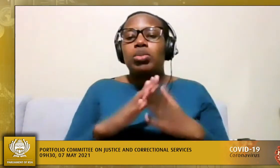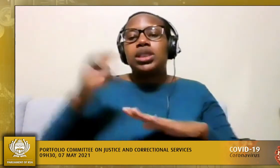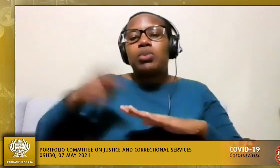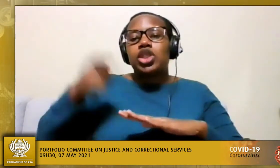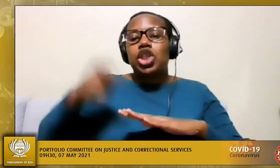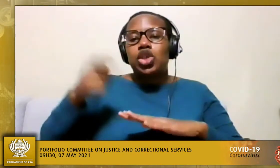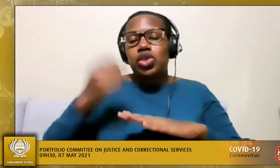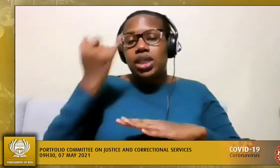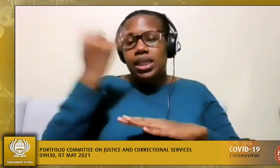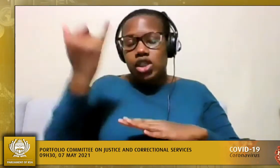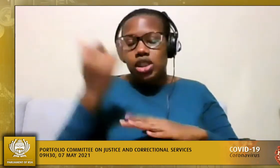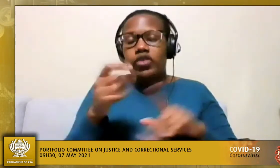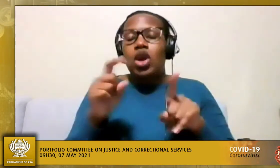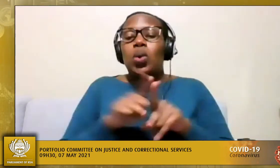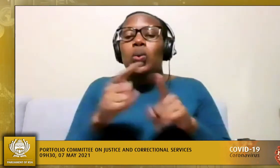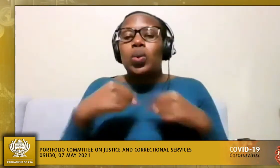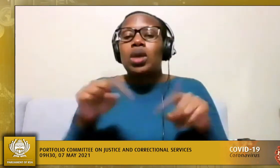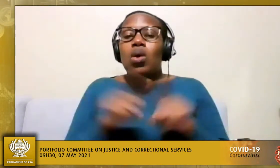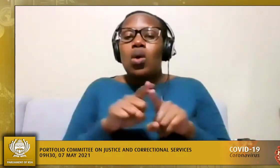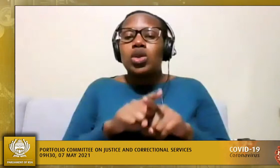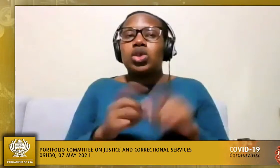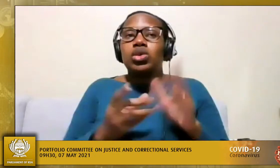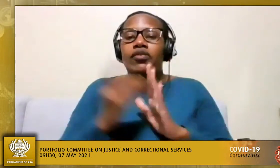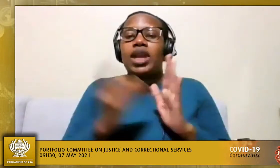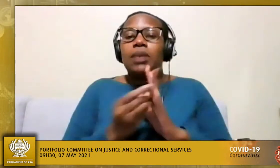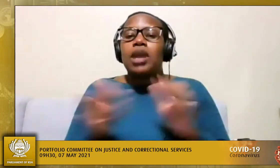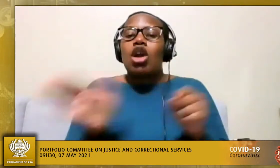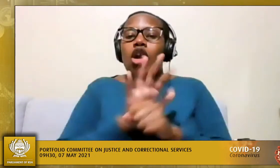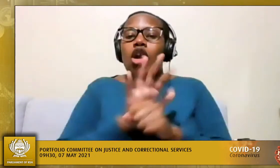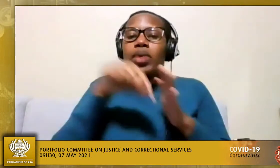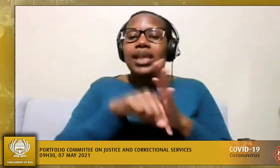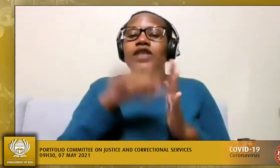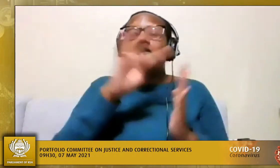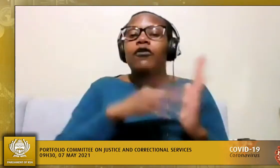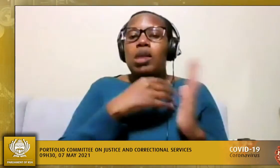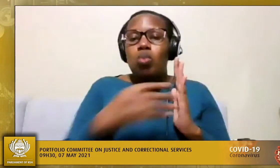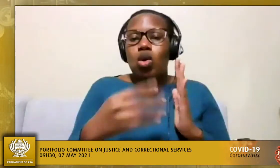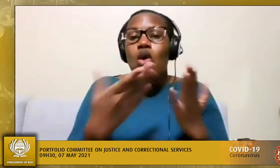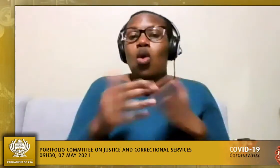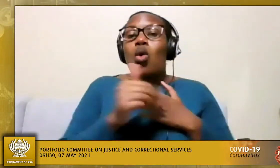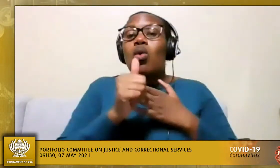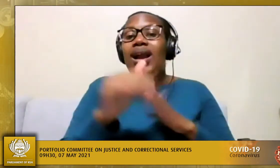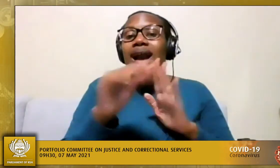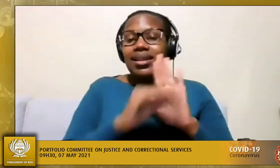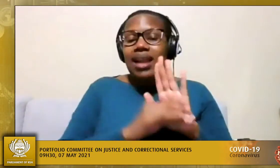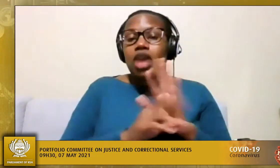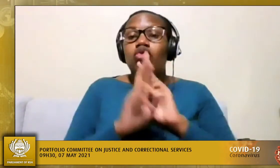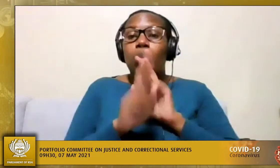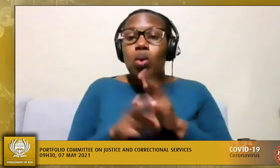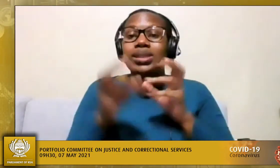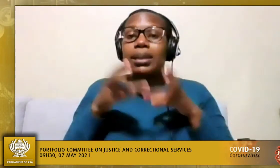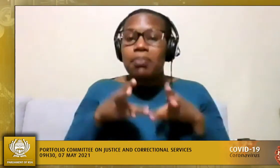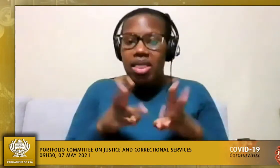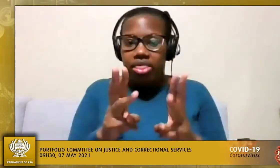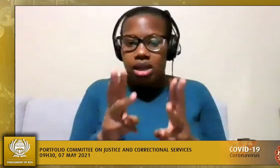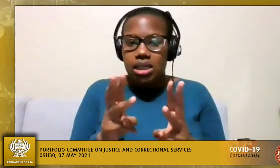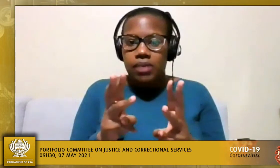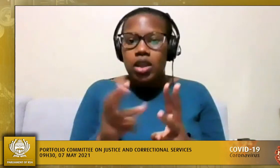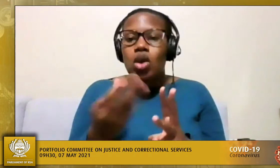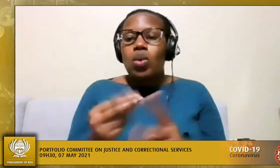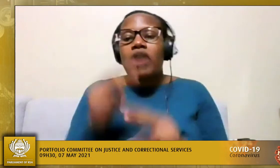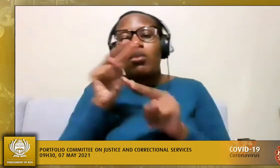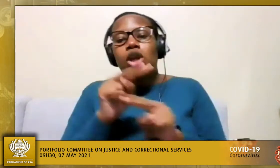initiative is to develop a comprehensive framework or guideline reporting method where we will have a monitoring